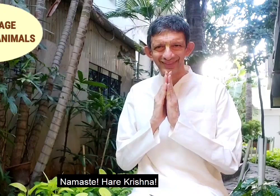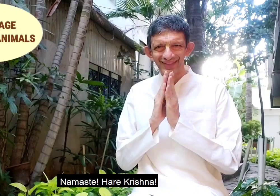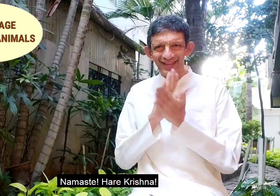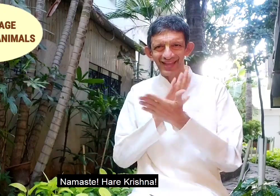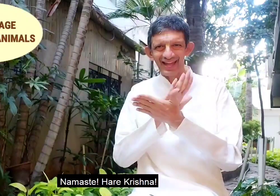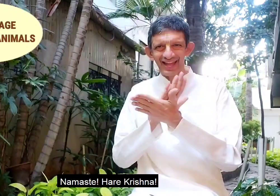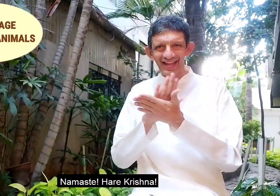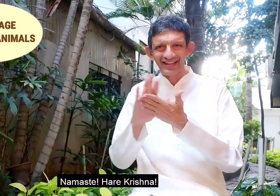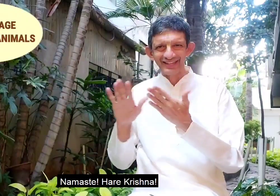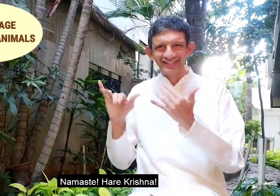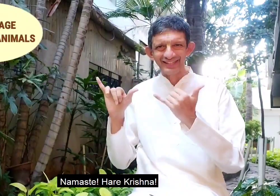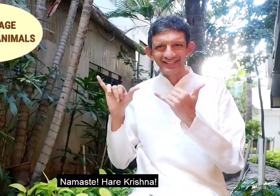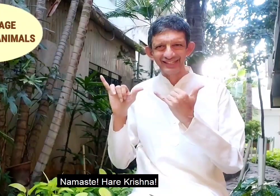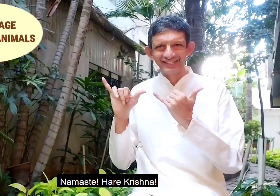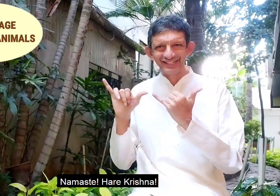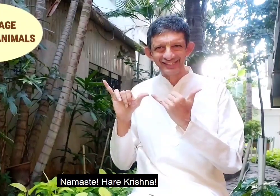Namaste. Hari Krishna.